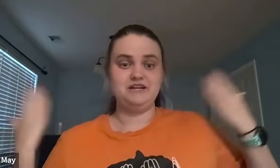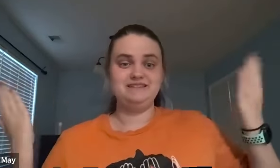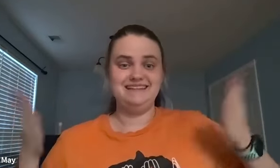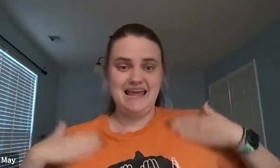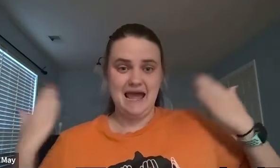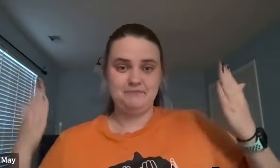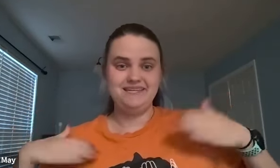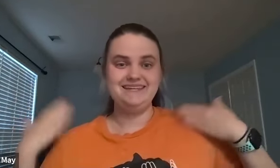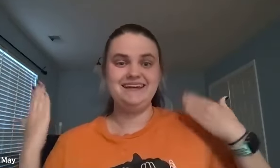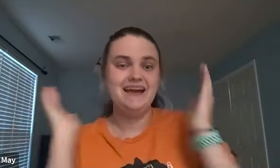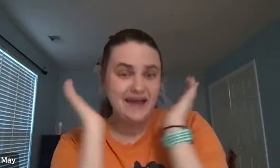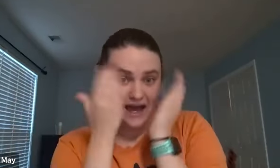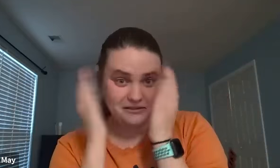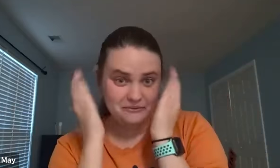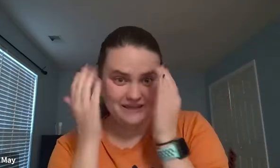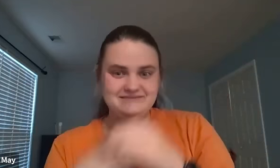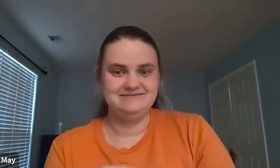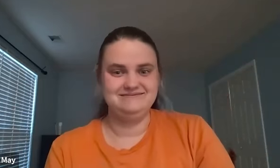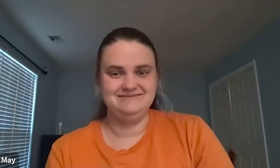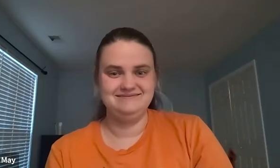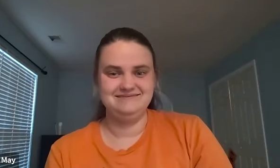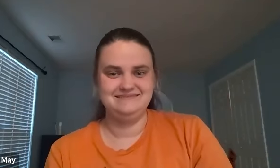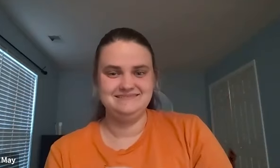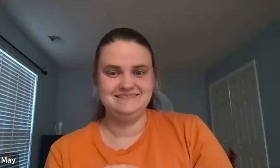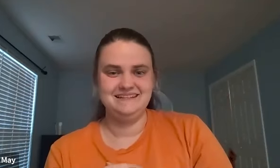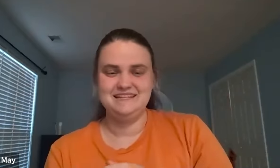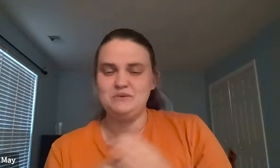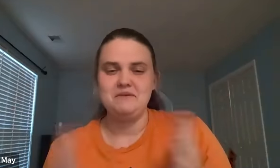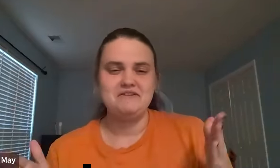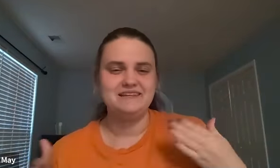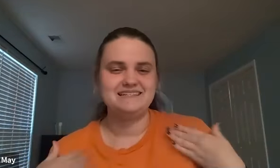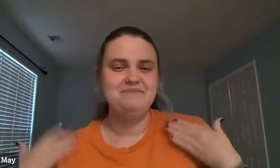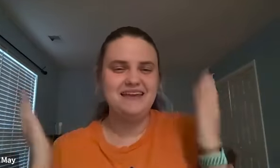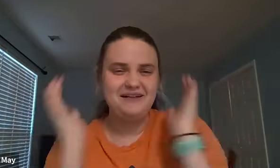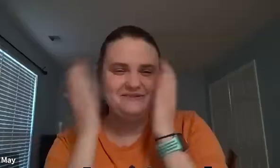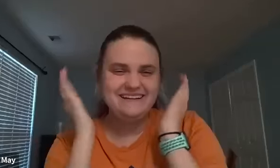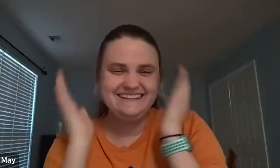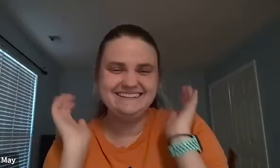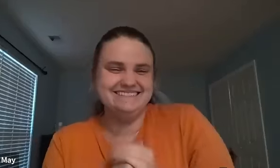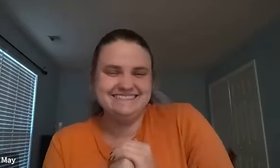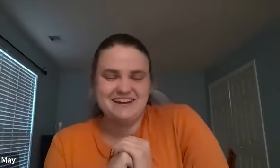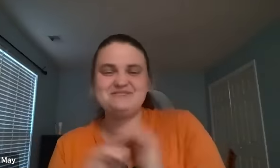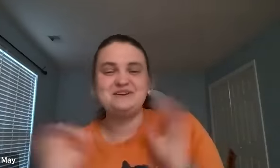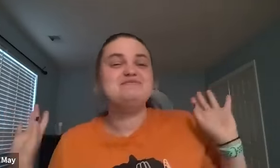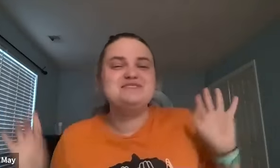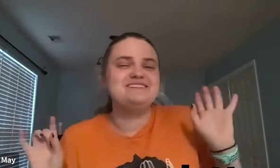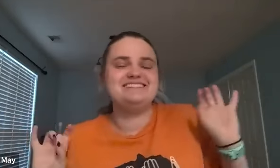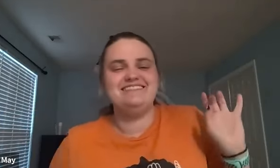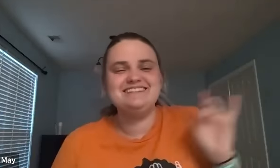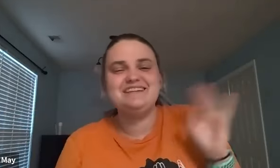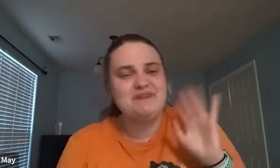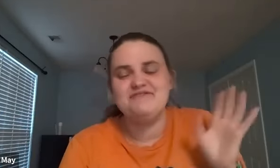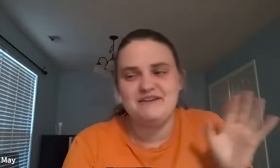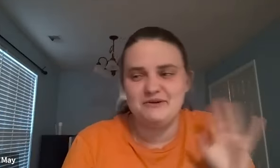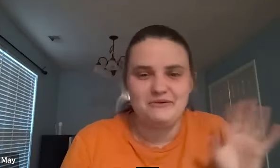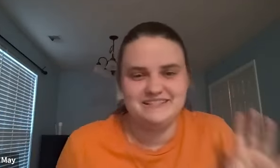chest. Happy Halloween. It's one of my favorite things. Happy Halloween. I'm sorry. I'm so excited. This is like my favorite one to